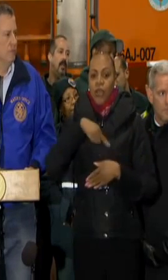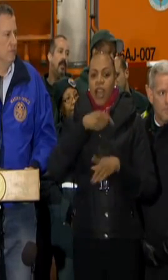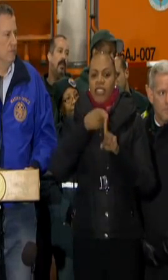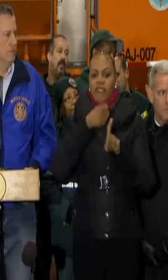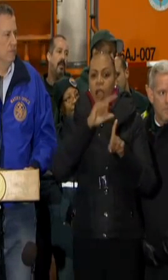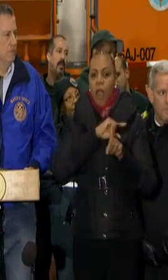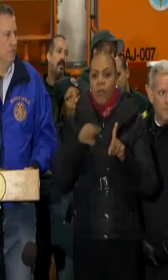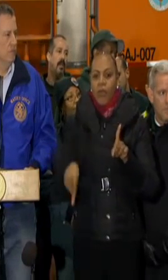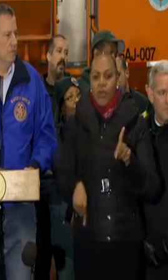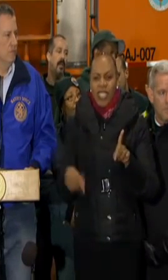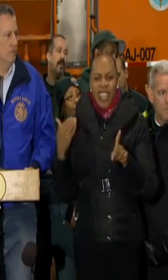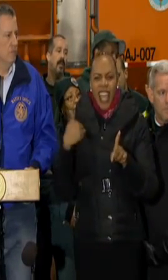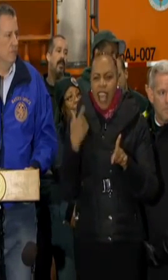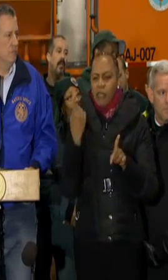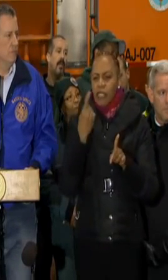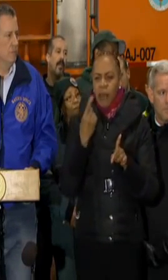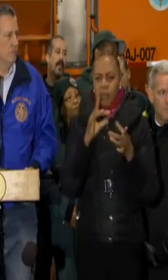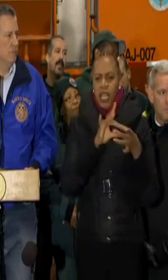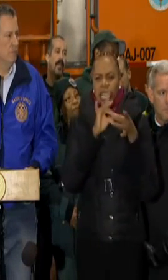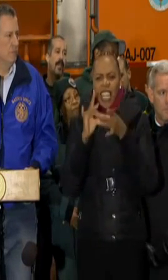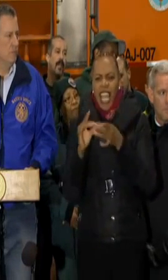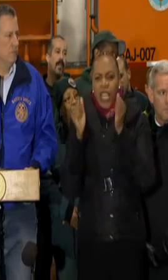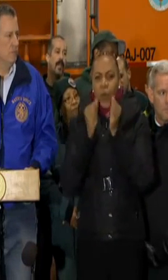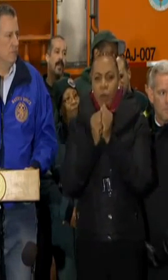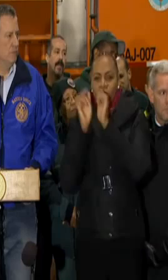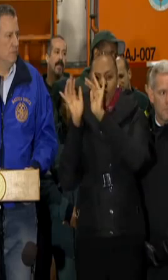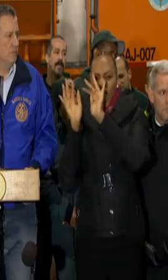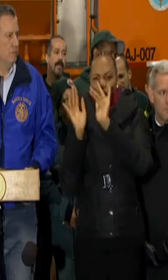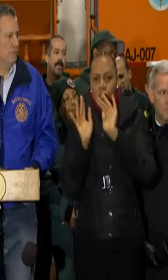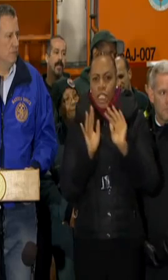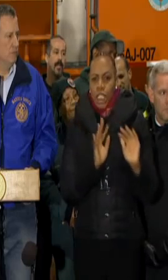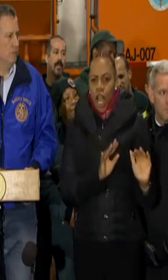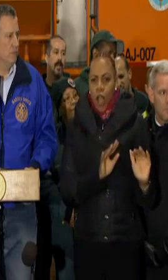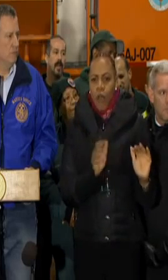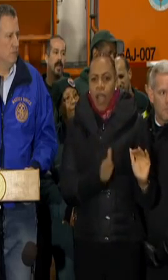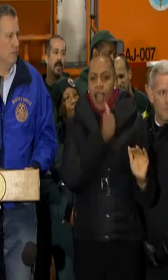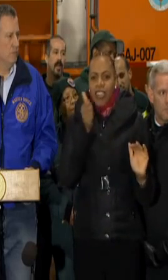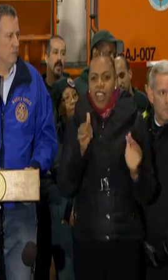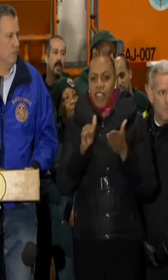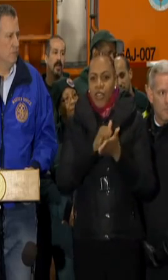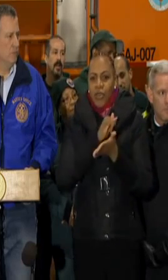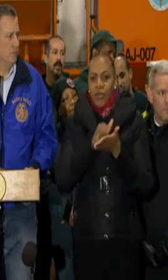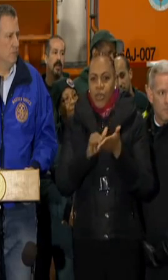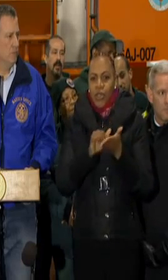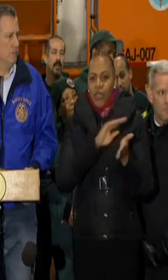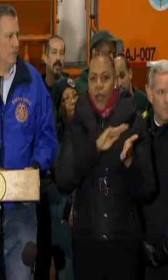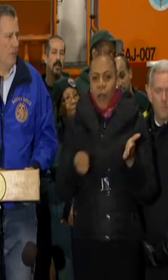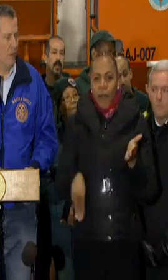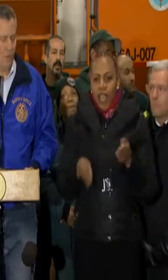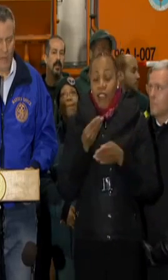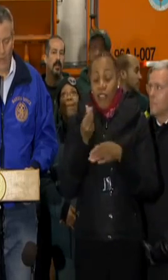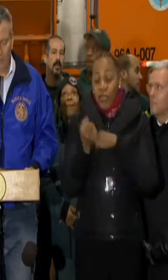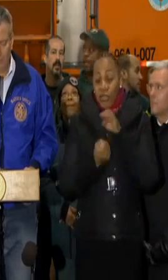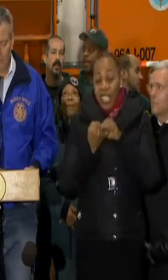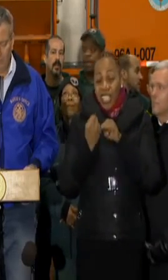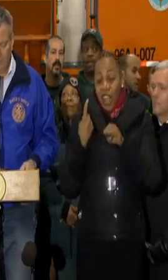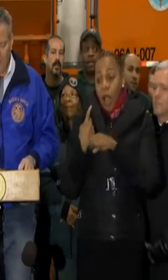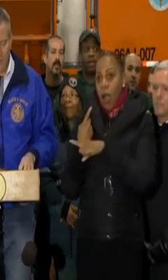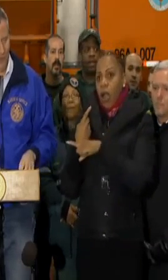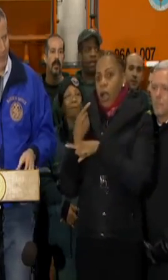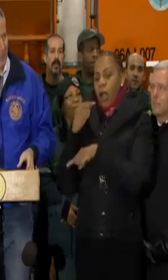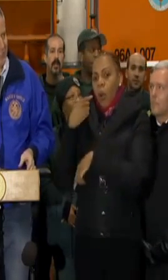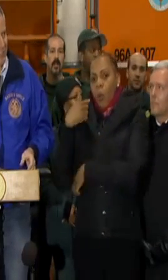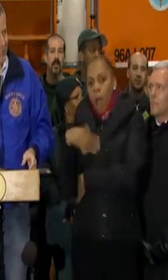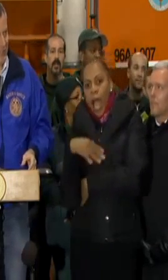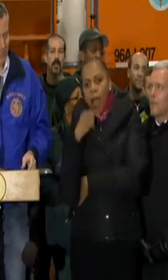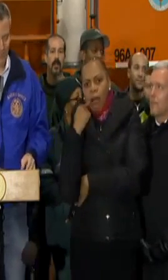today? Did it have anything to do with the snow in Queens taking out another New York mayor 40 years ago? Wow. You